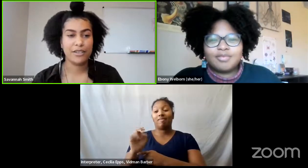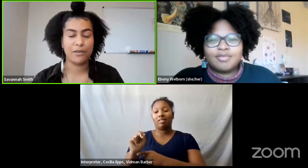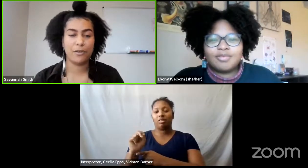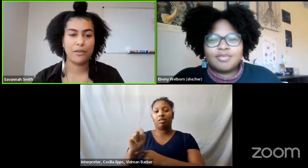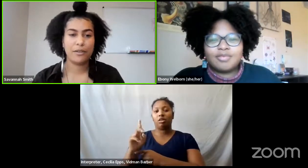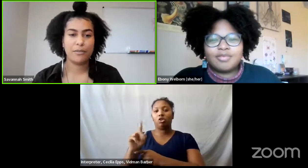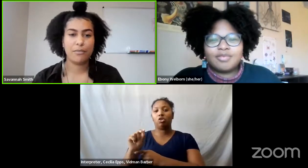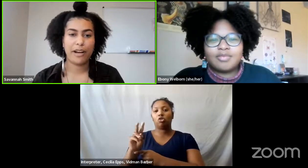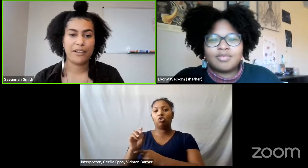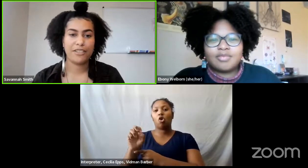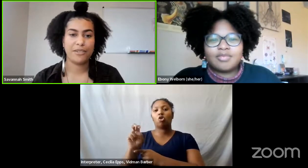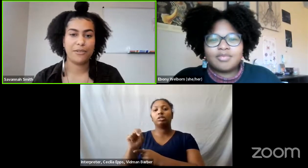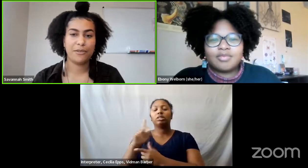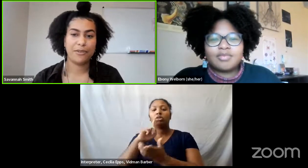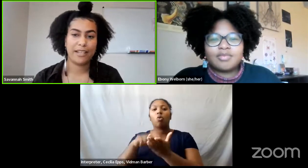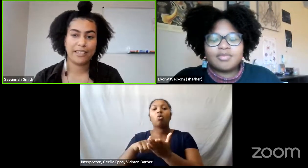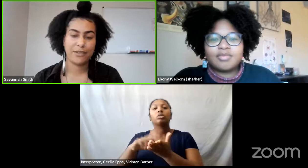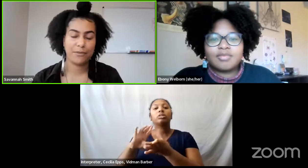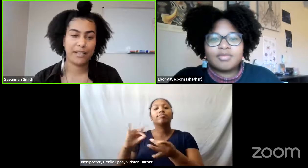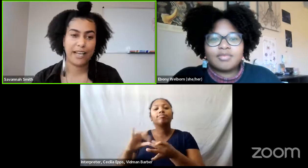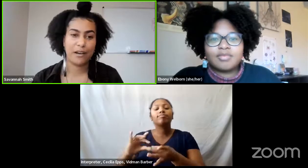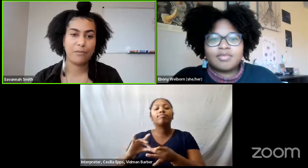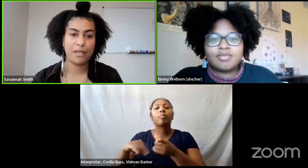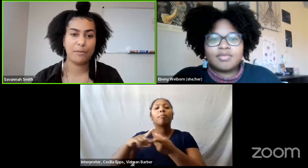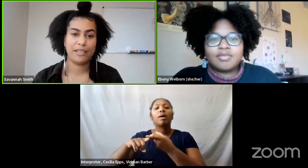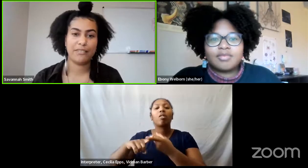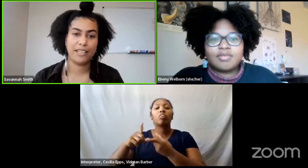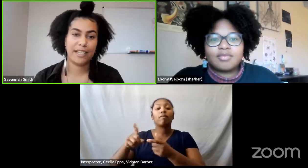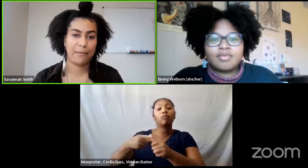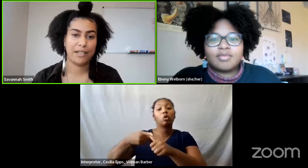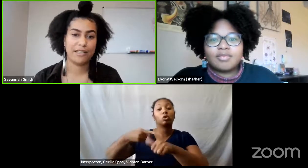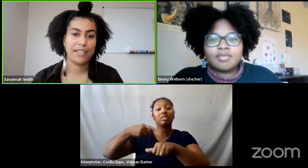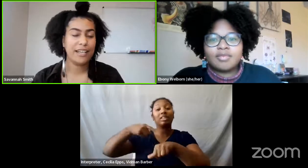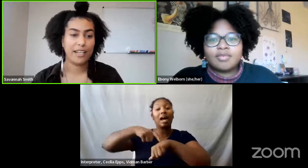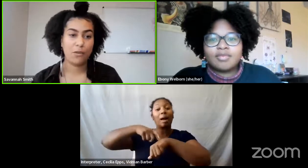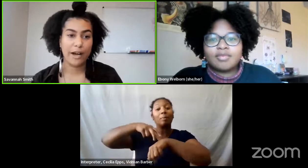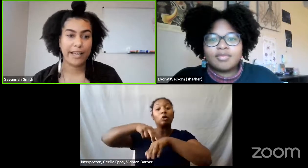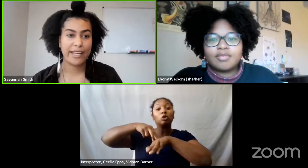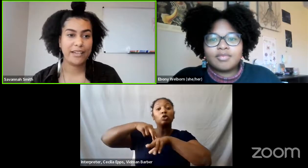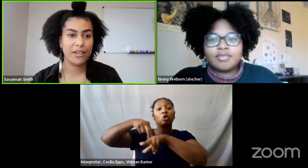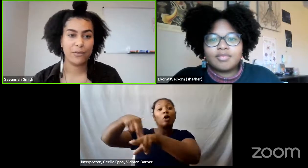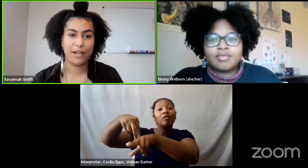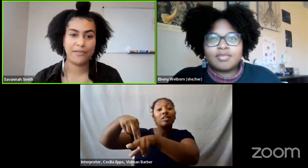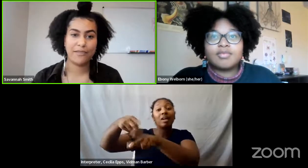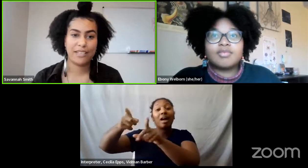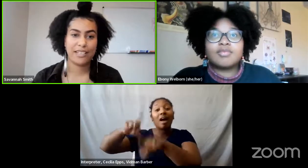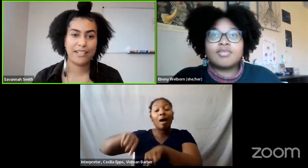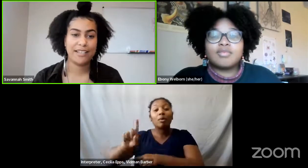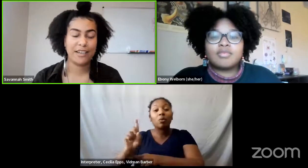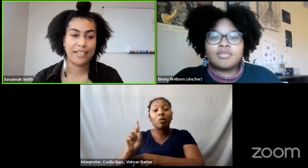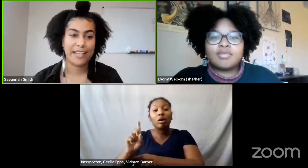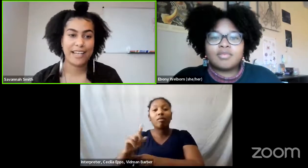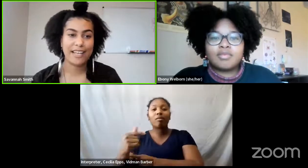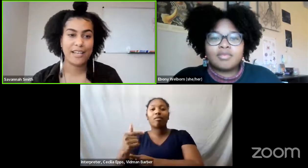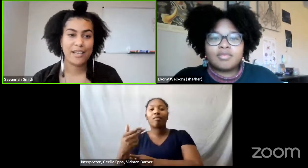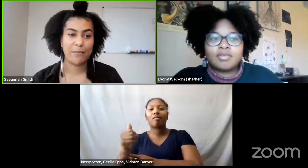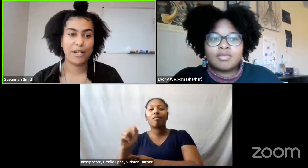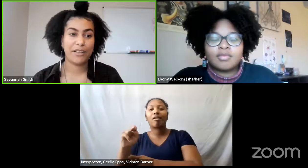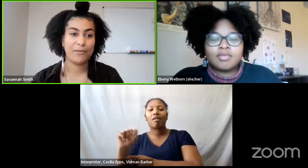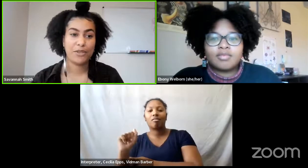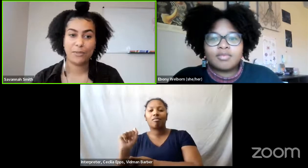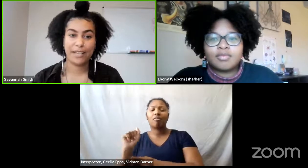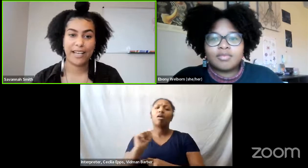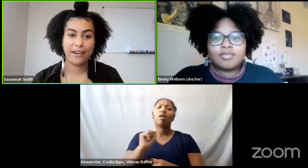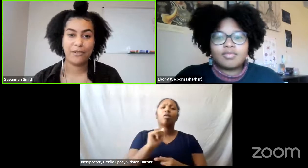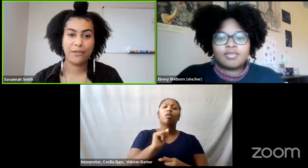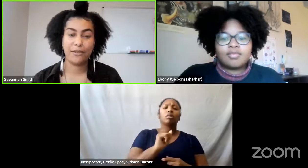Ghana. So prior to finding this written account, people believe that it happened in Hawaii around 1778,